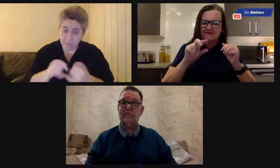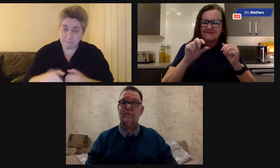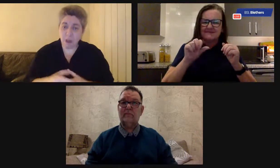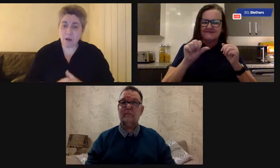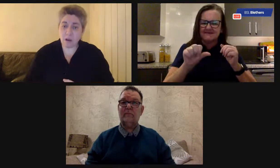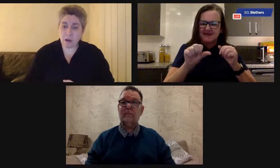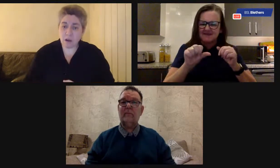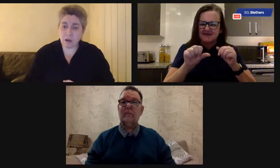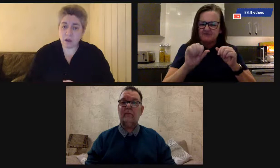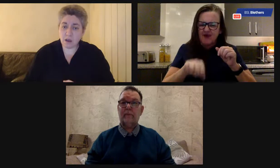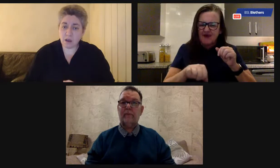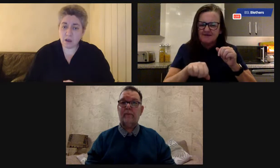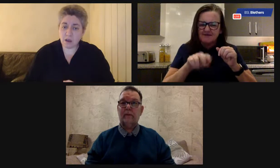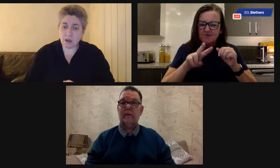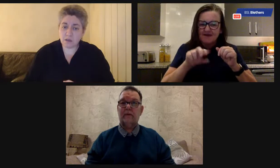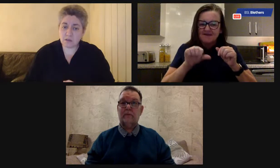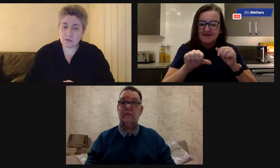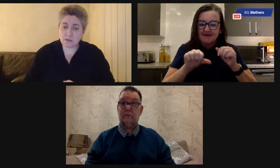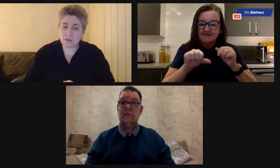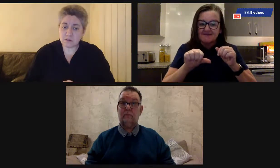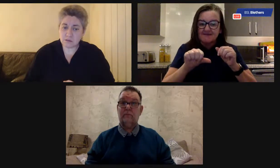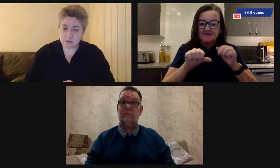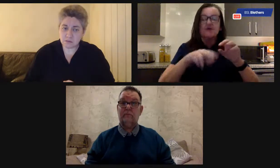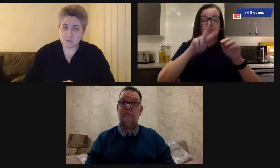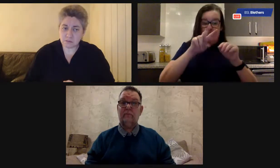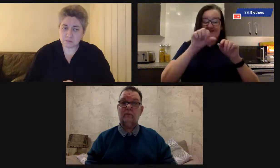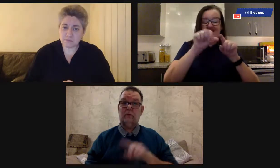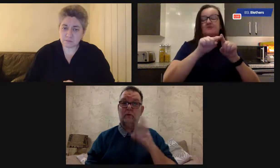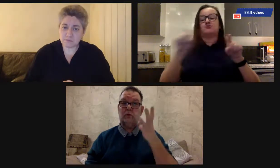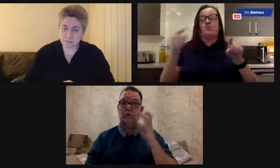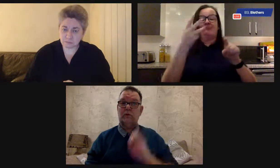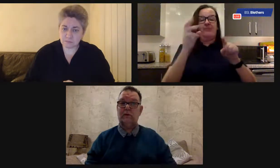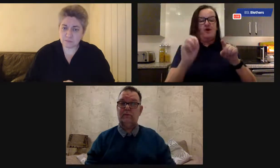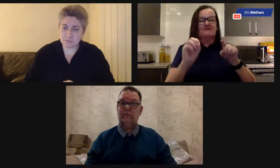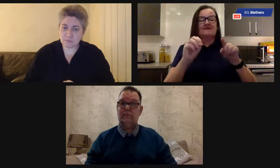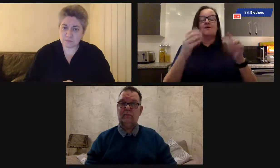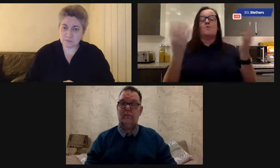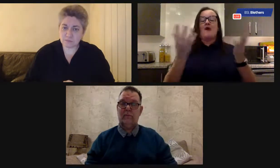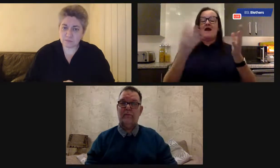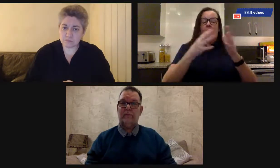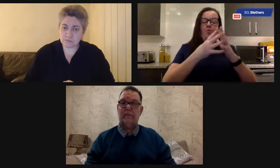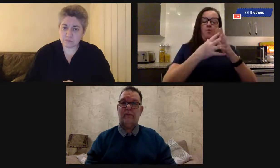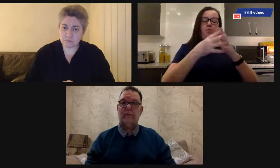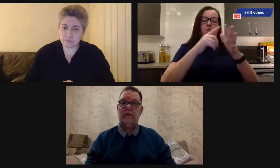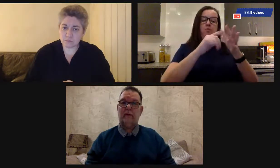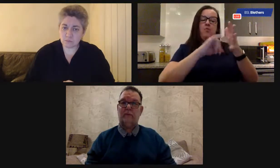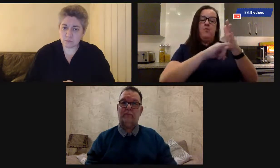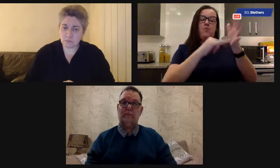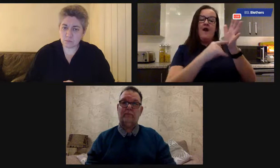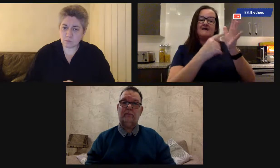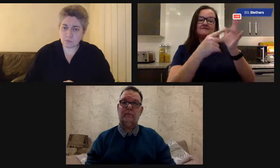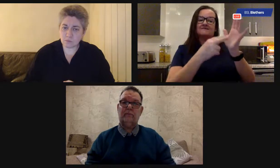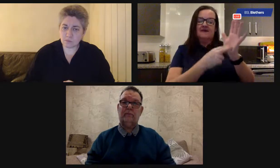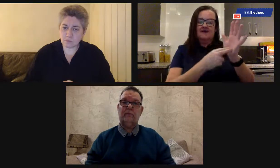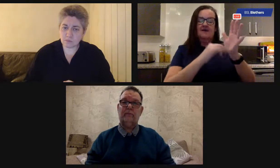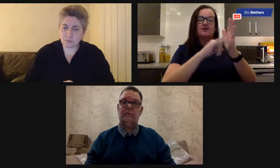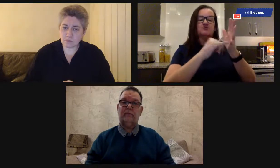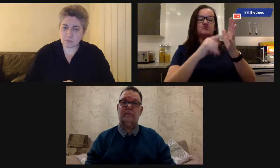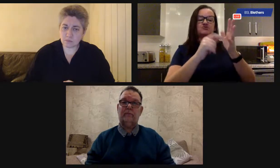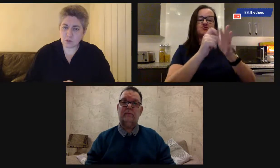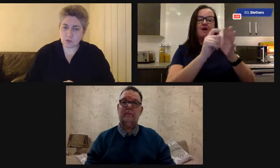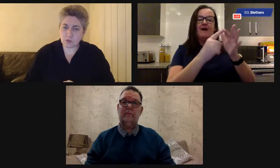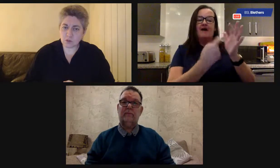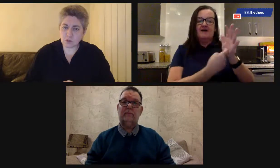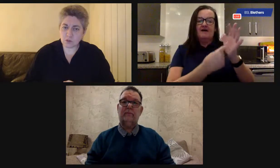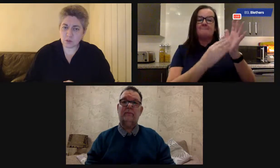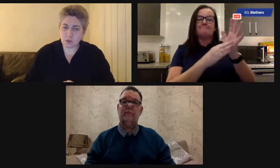This September, it's the 26th, that right, Joe? 26th to the 30th of September, and we're